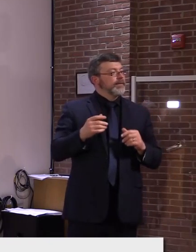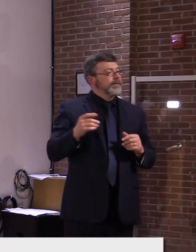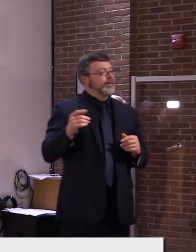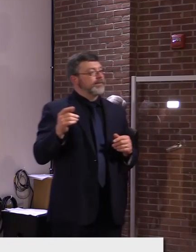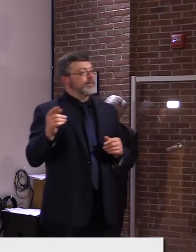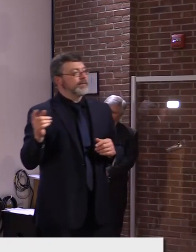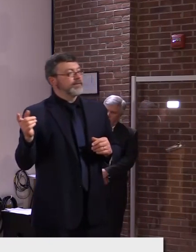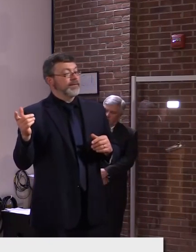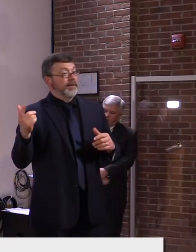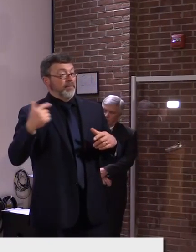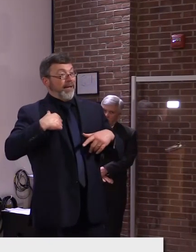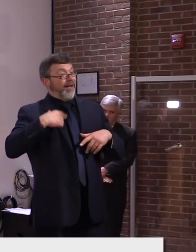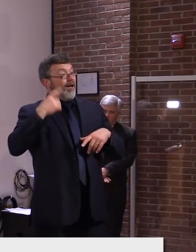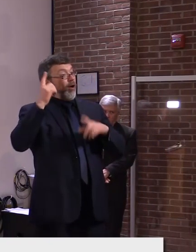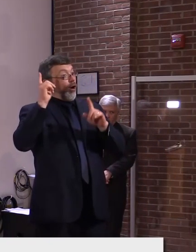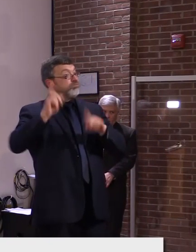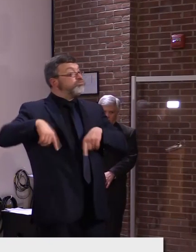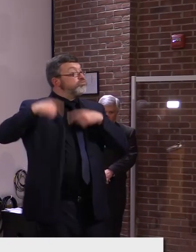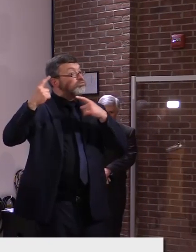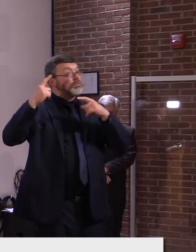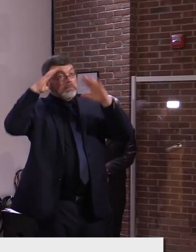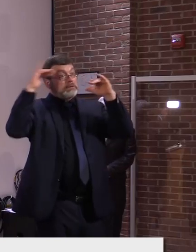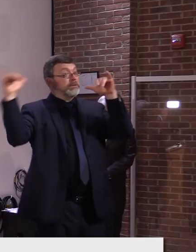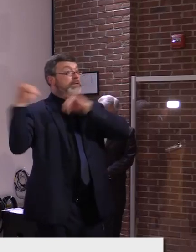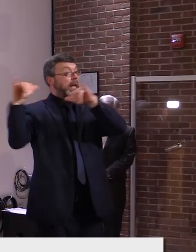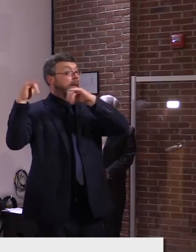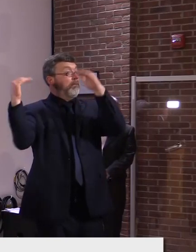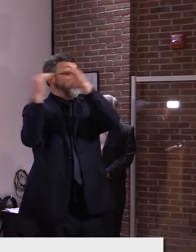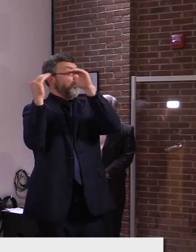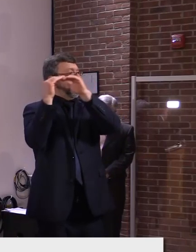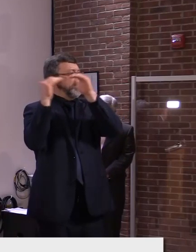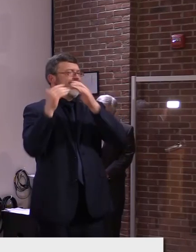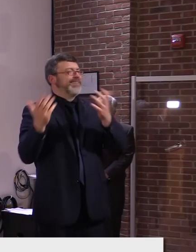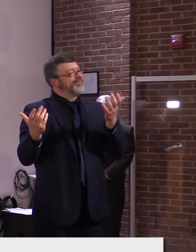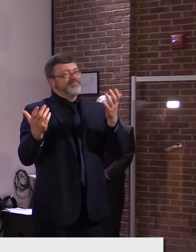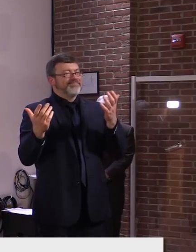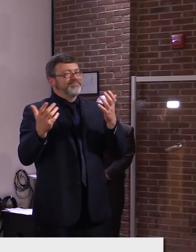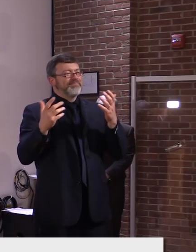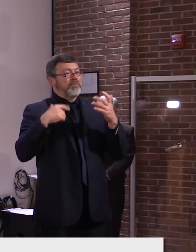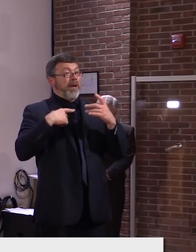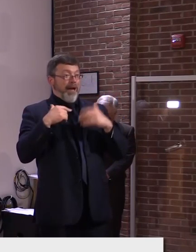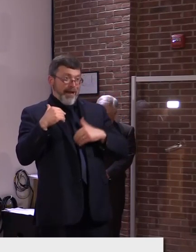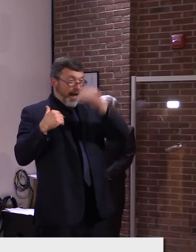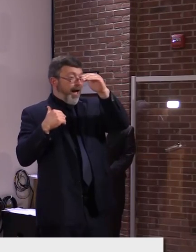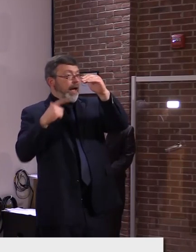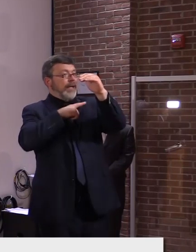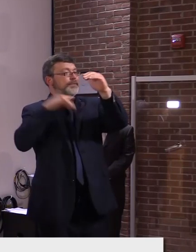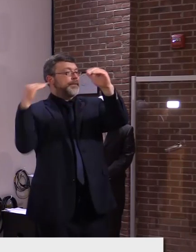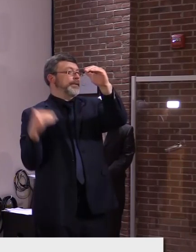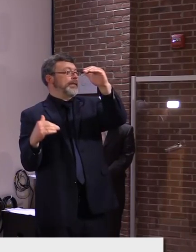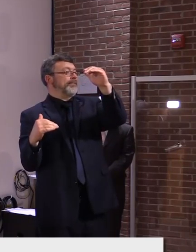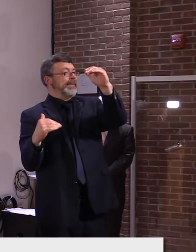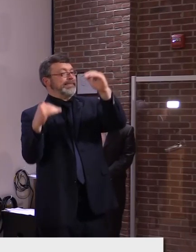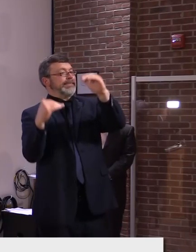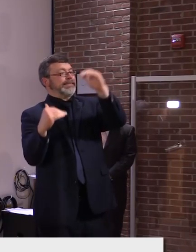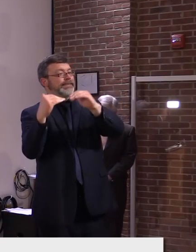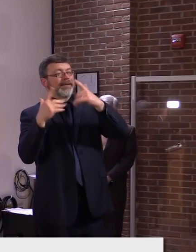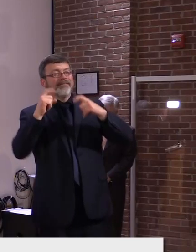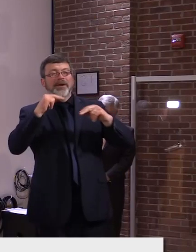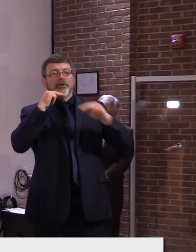weeks, to come to agreement with some of our provisions. I will say, I just want to reiterate,